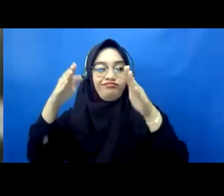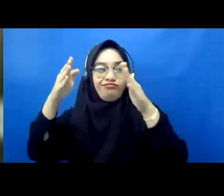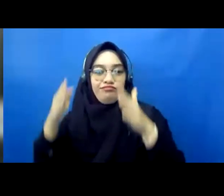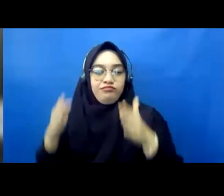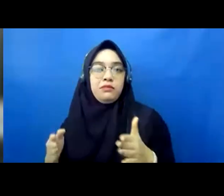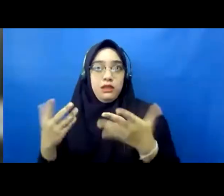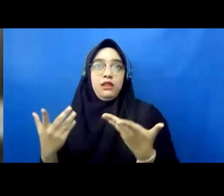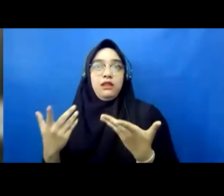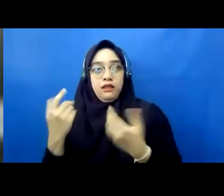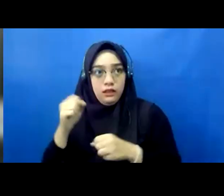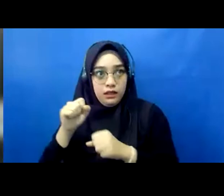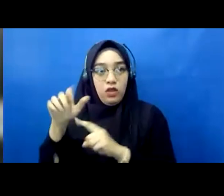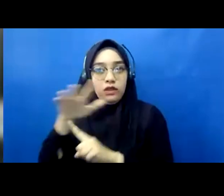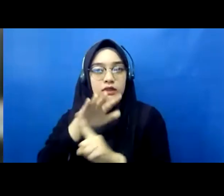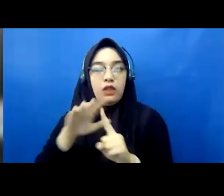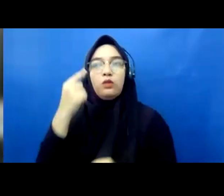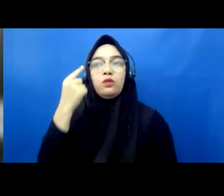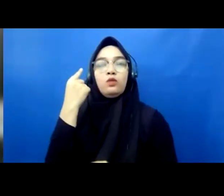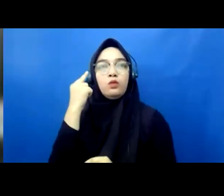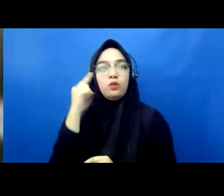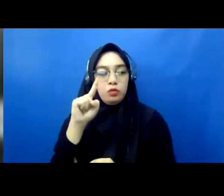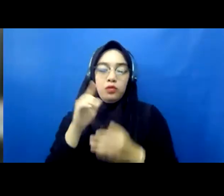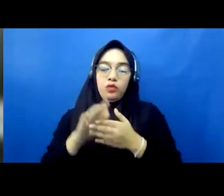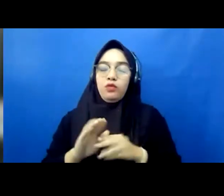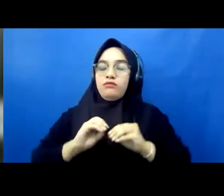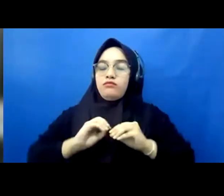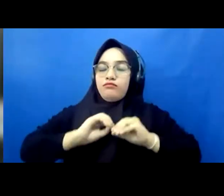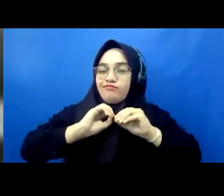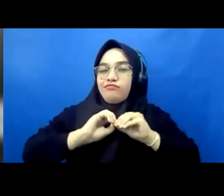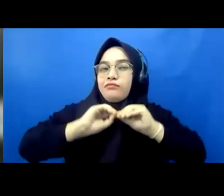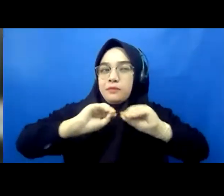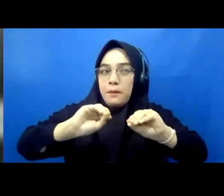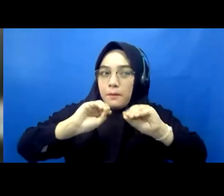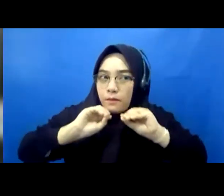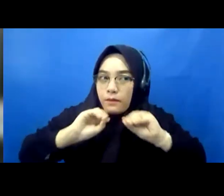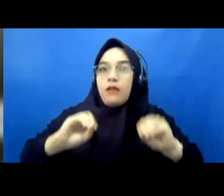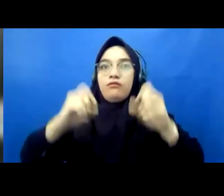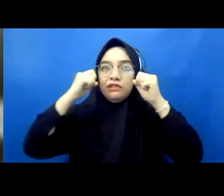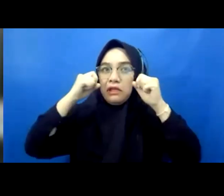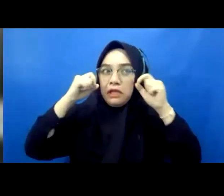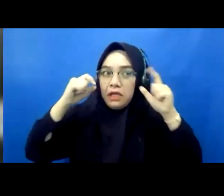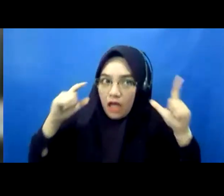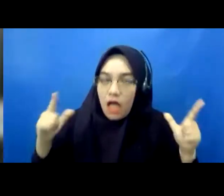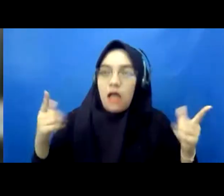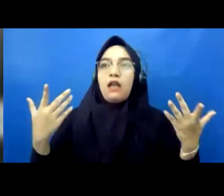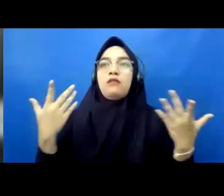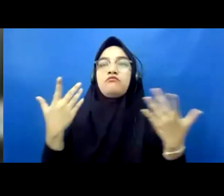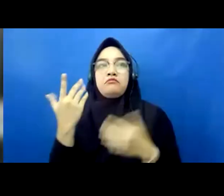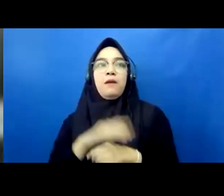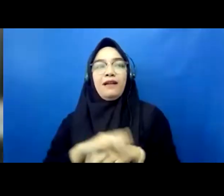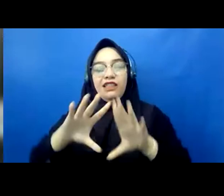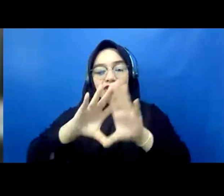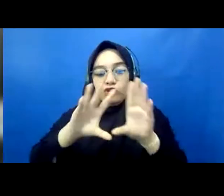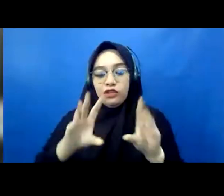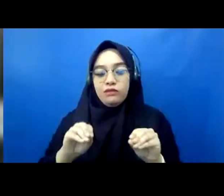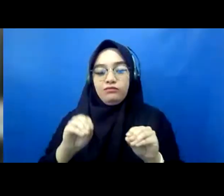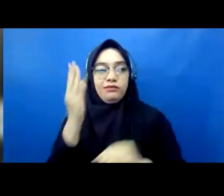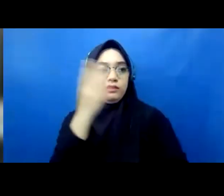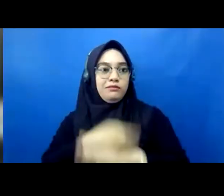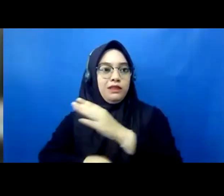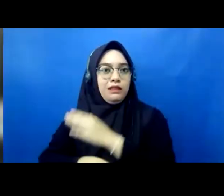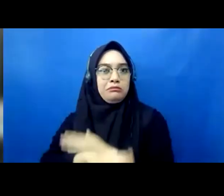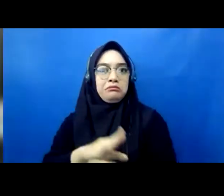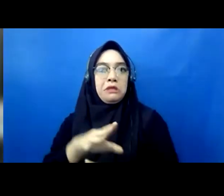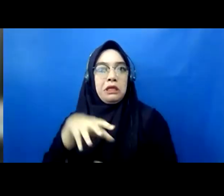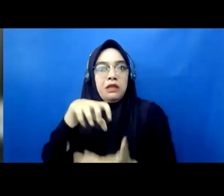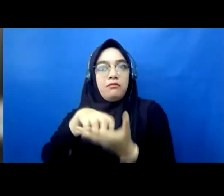foster innovation, awareness, and inclusion for persons with disabilities in the ASEAN region.